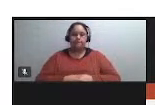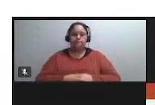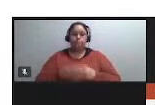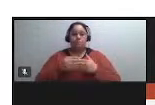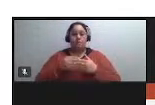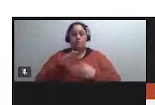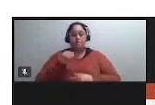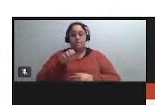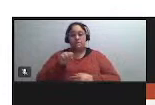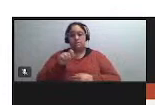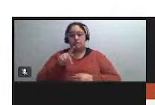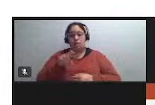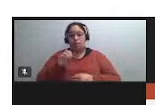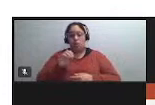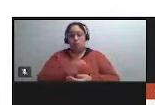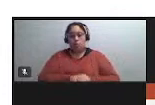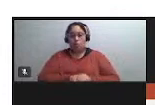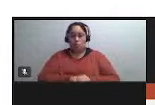Member Maseko.